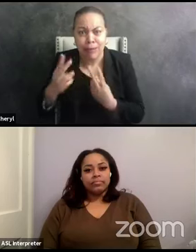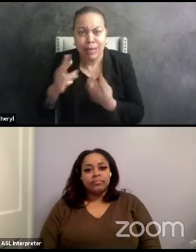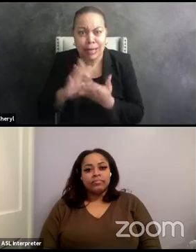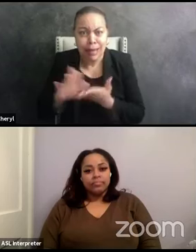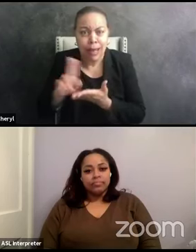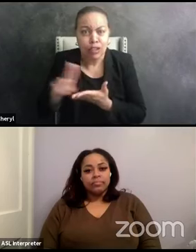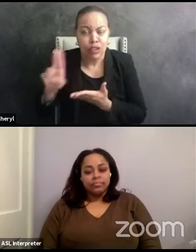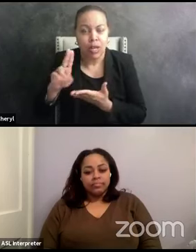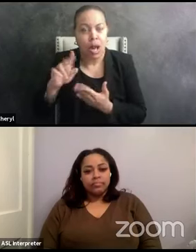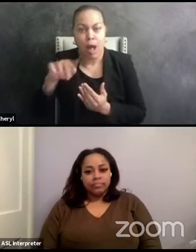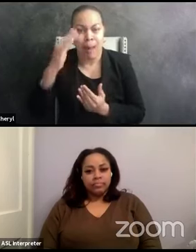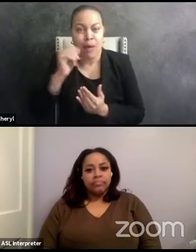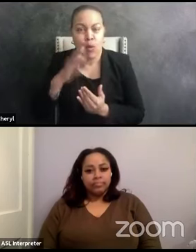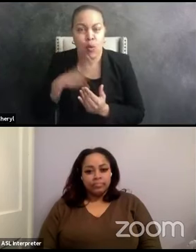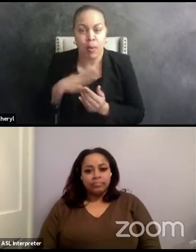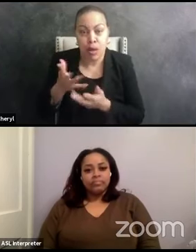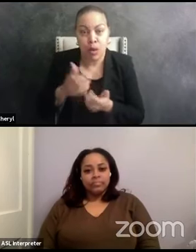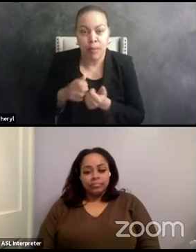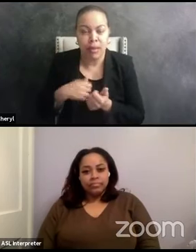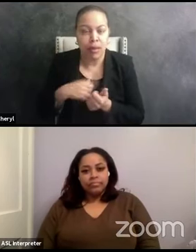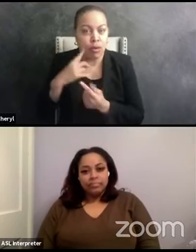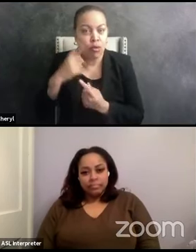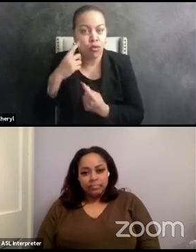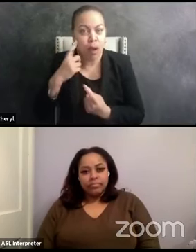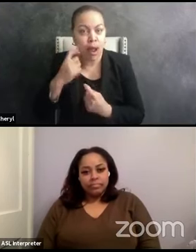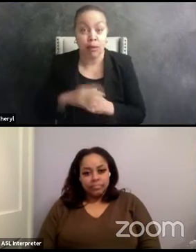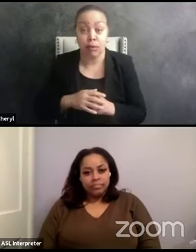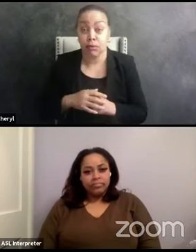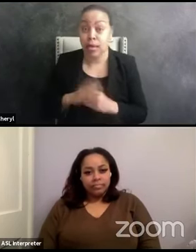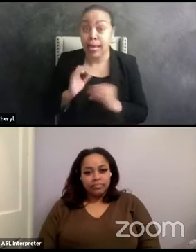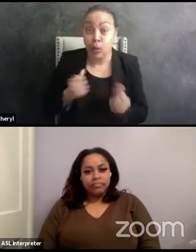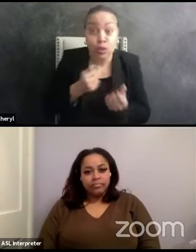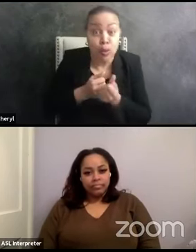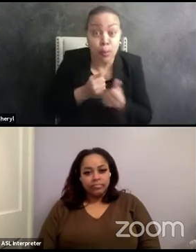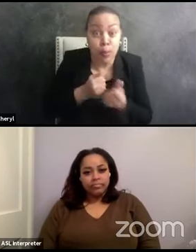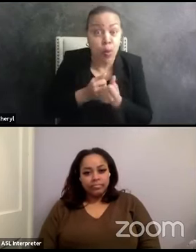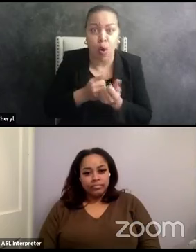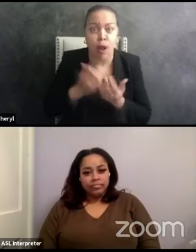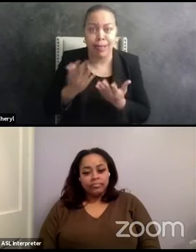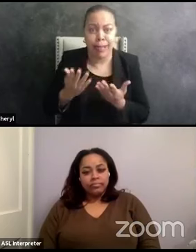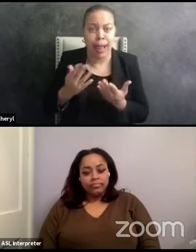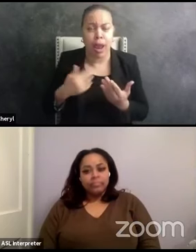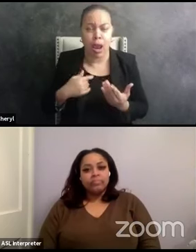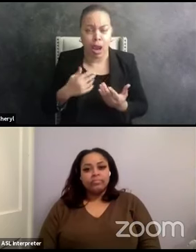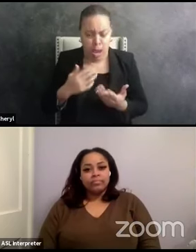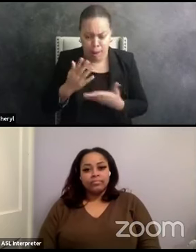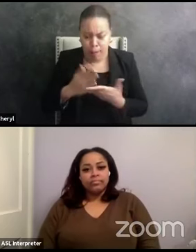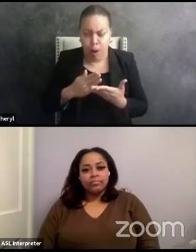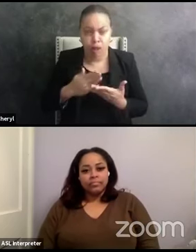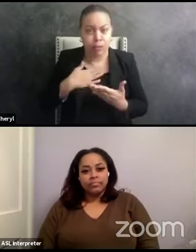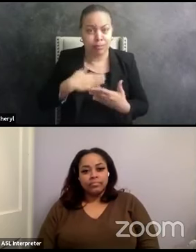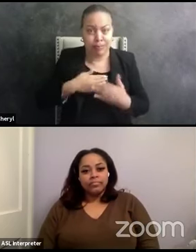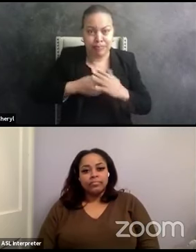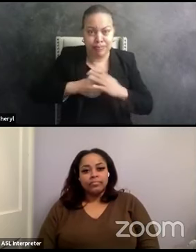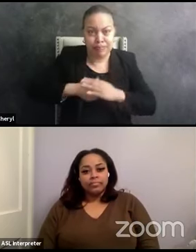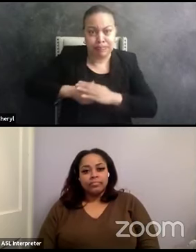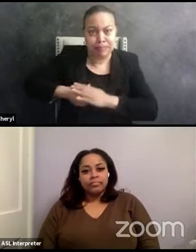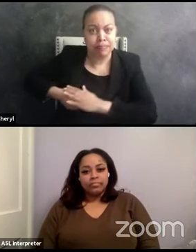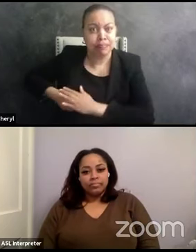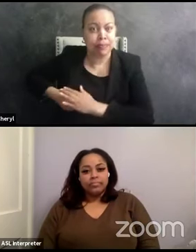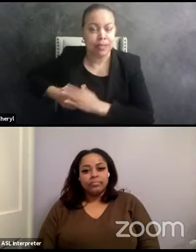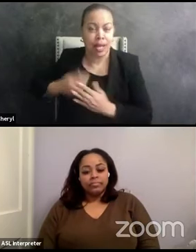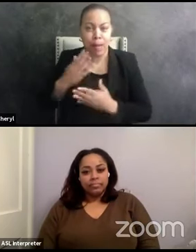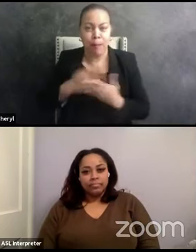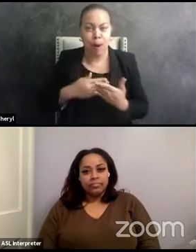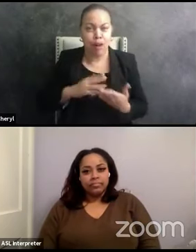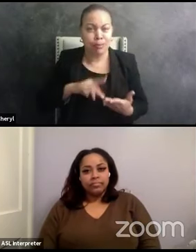in the institution, how unsupported they are, what it's taking from them, or the parts of themselves they had to leave behind in order to do their